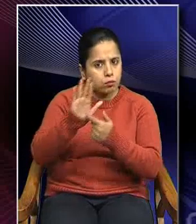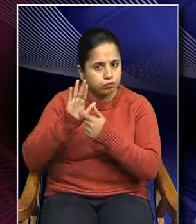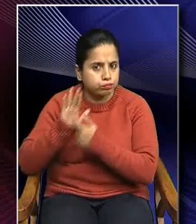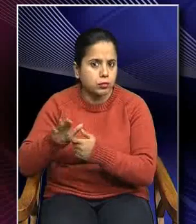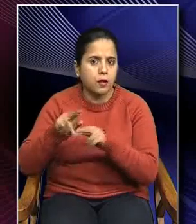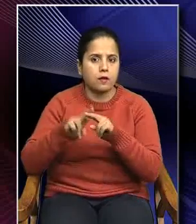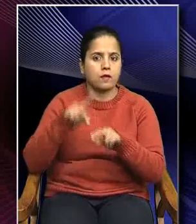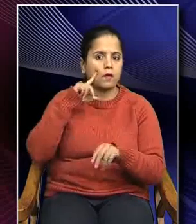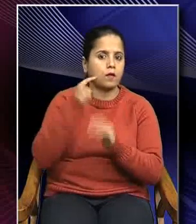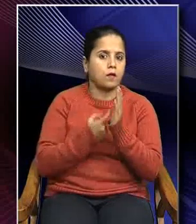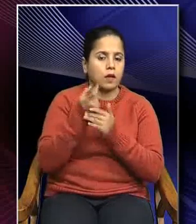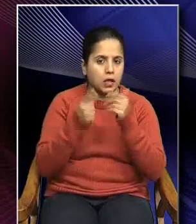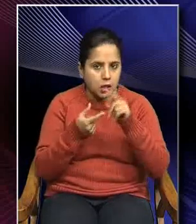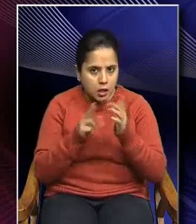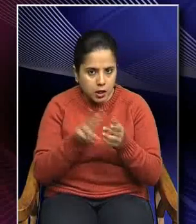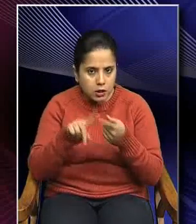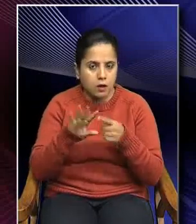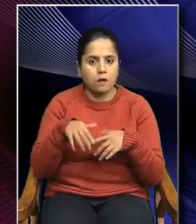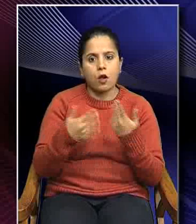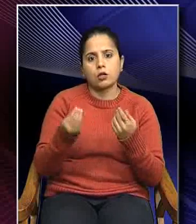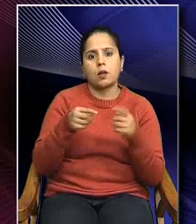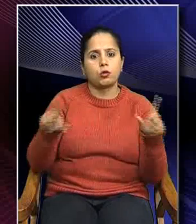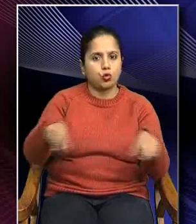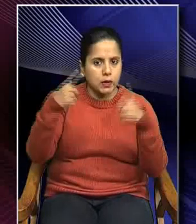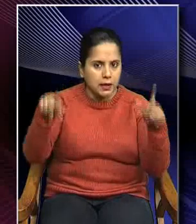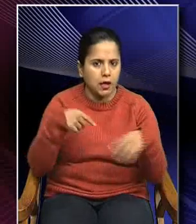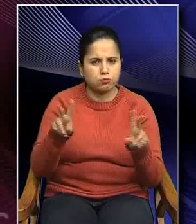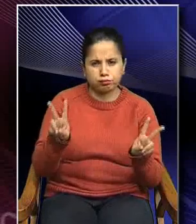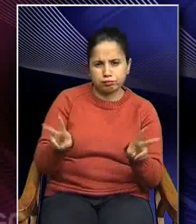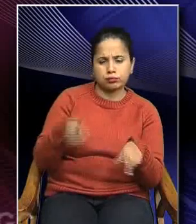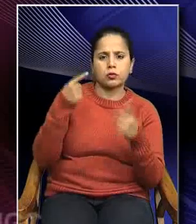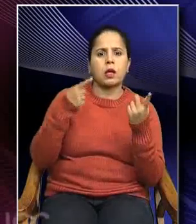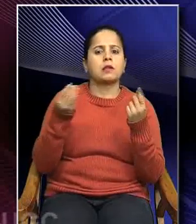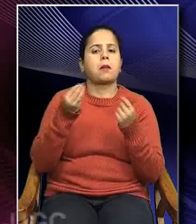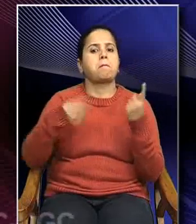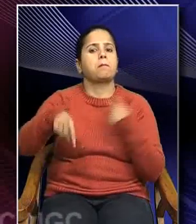of a tree and some strange creatures hanging around it, some